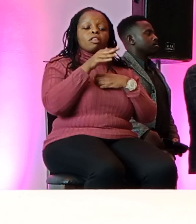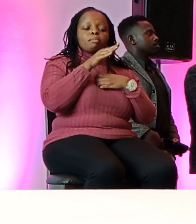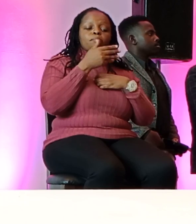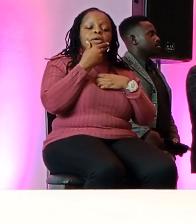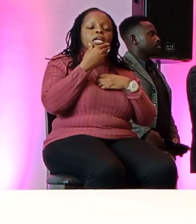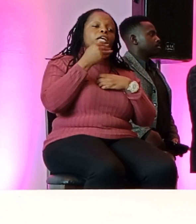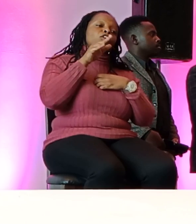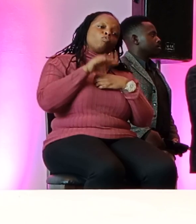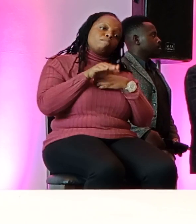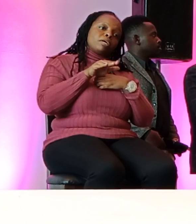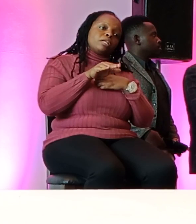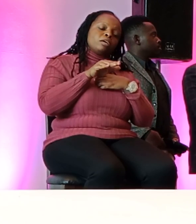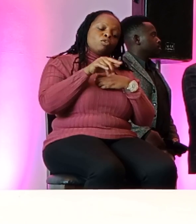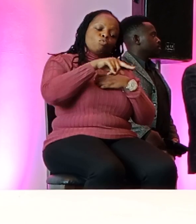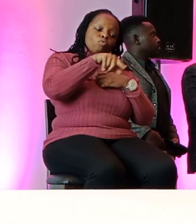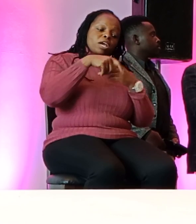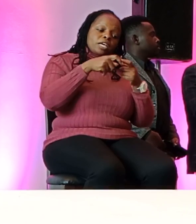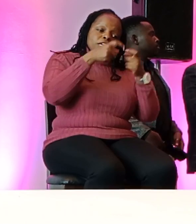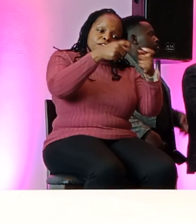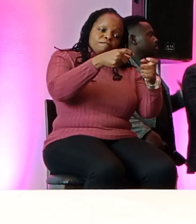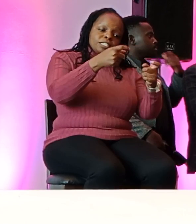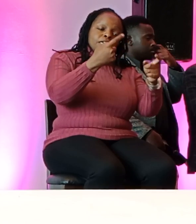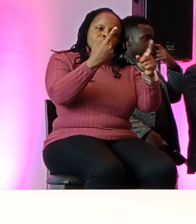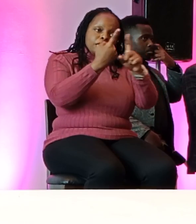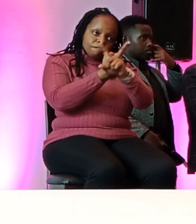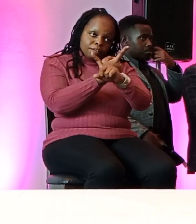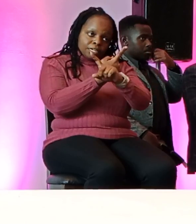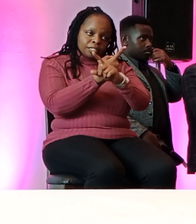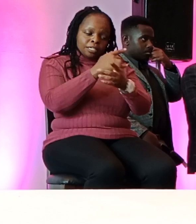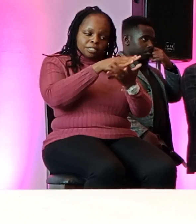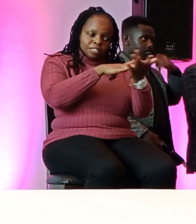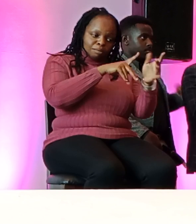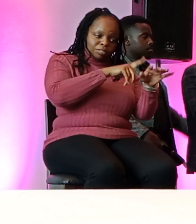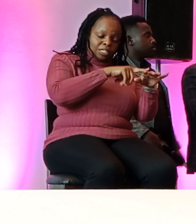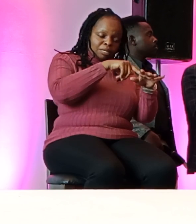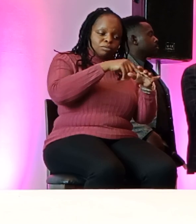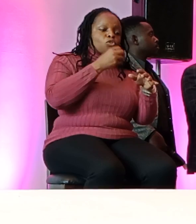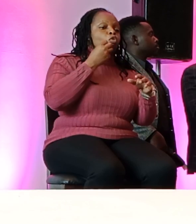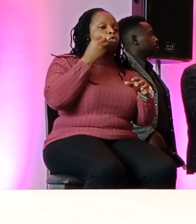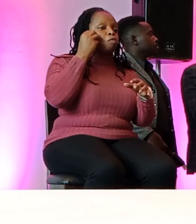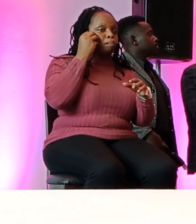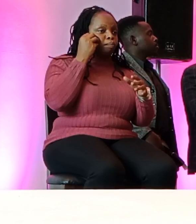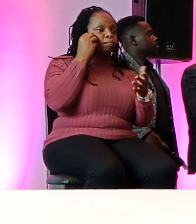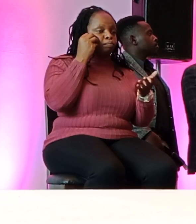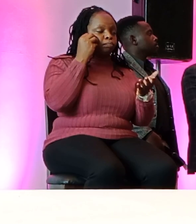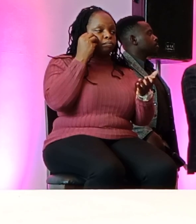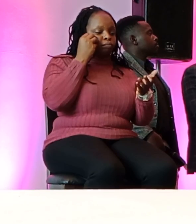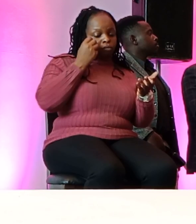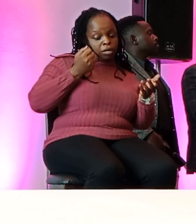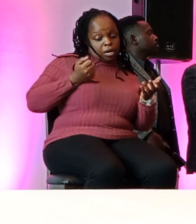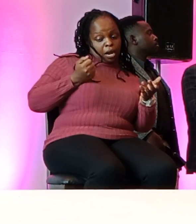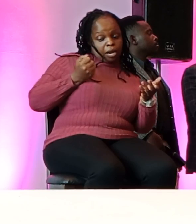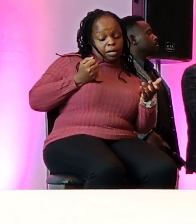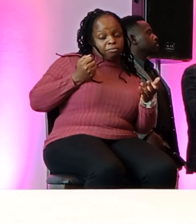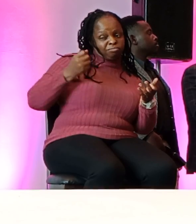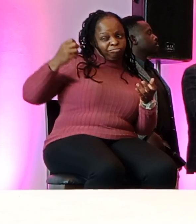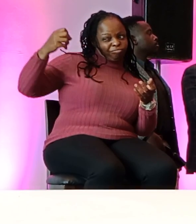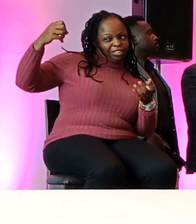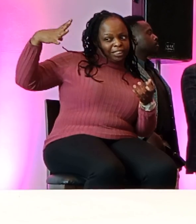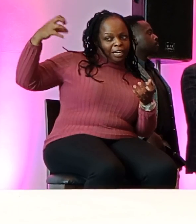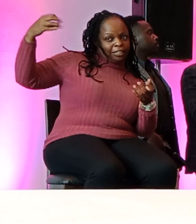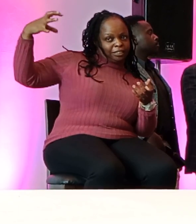women. We are gifted differently. Sometimes in a home, it's a girl who will shine.